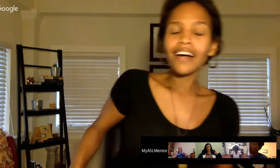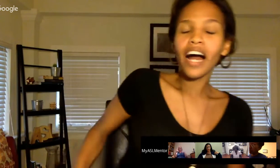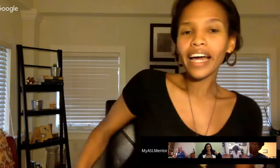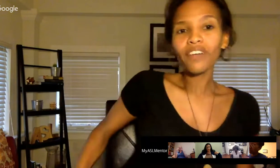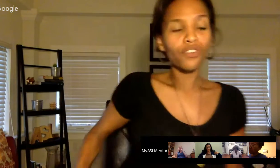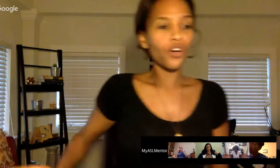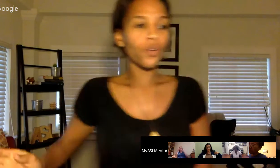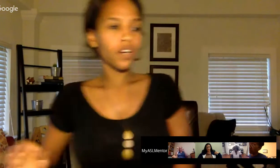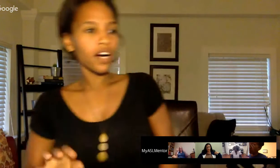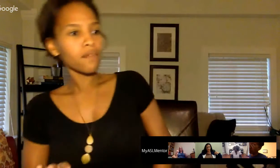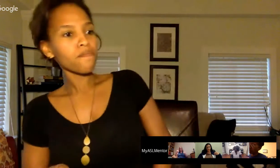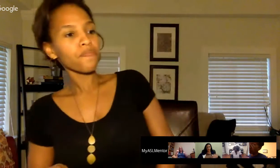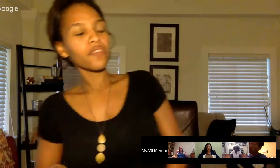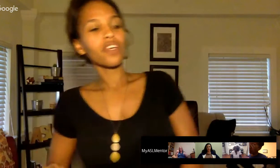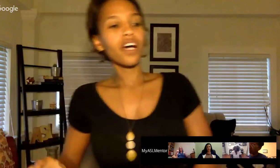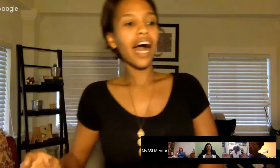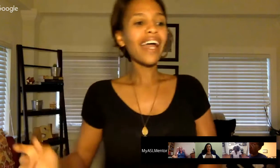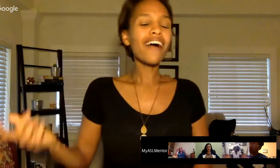Yeah, I don't know.